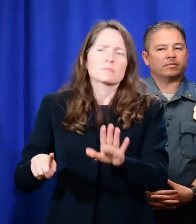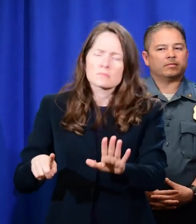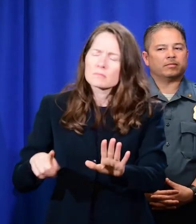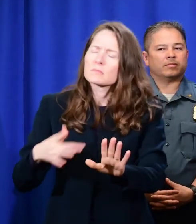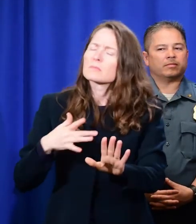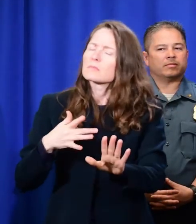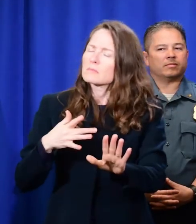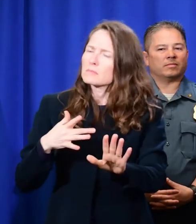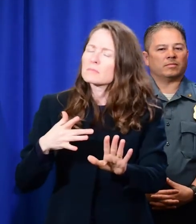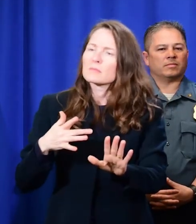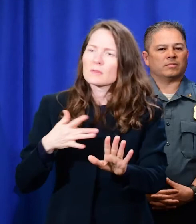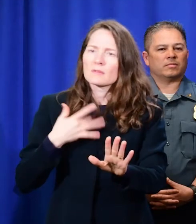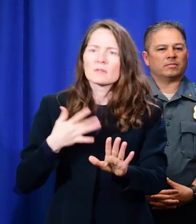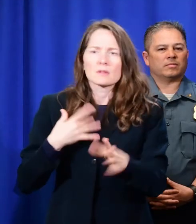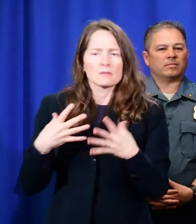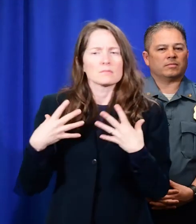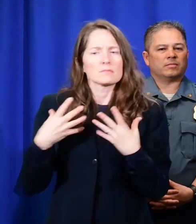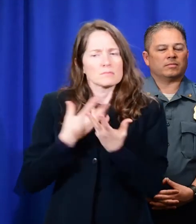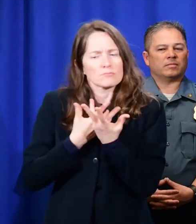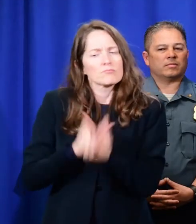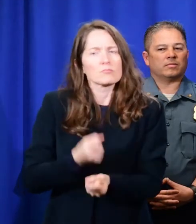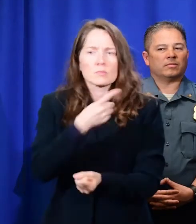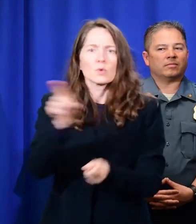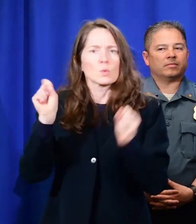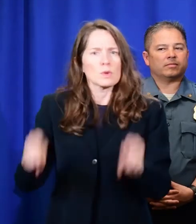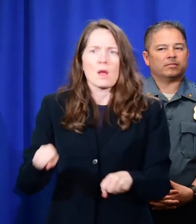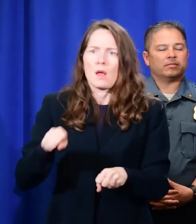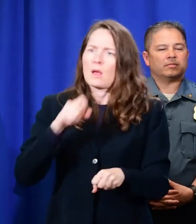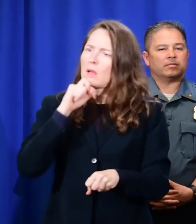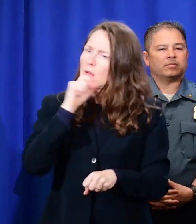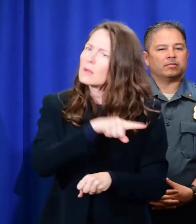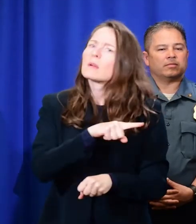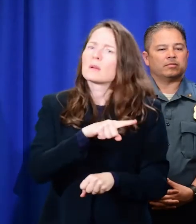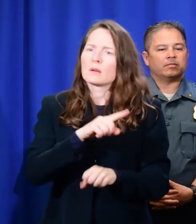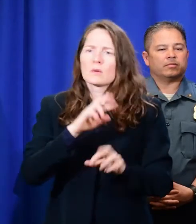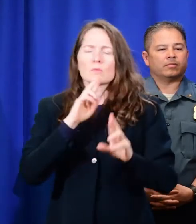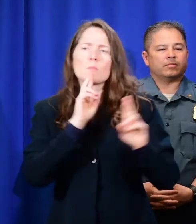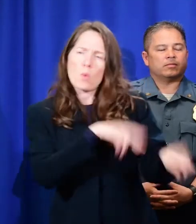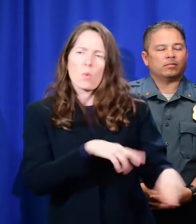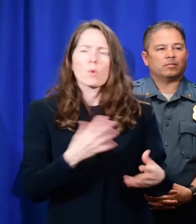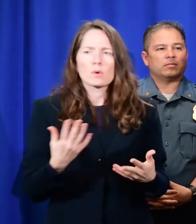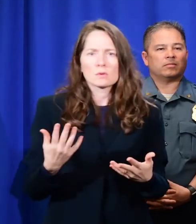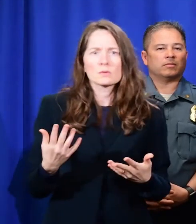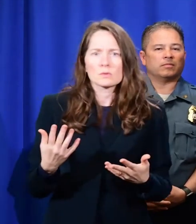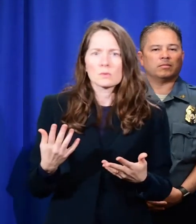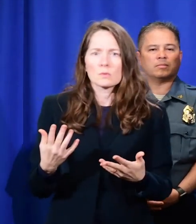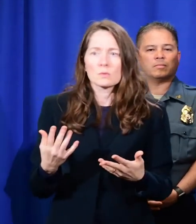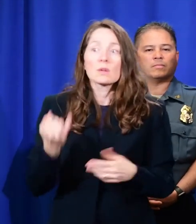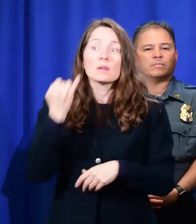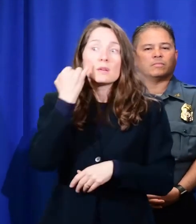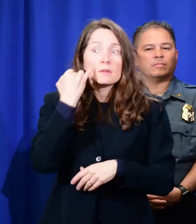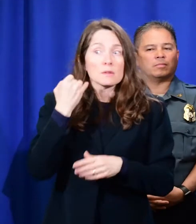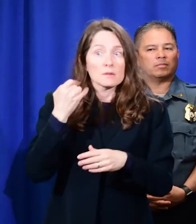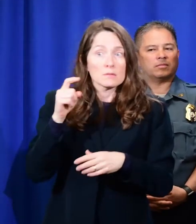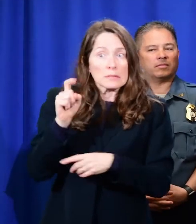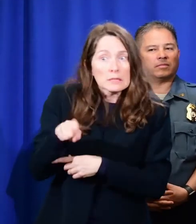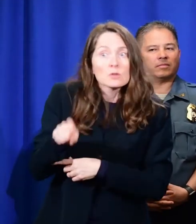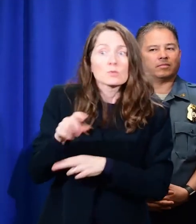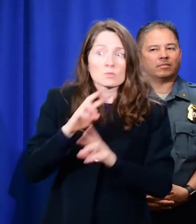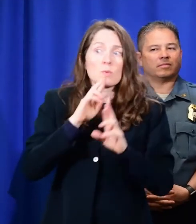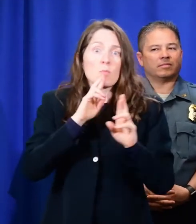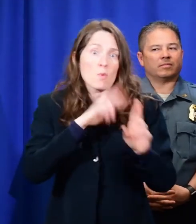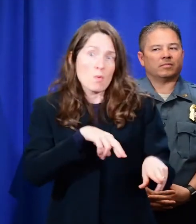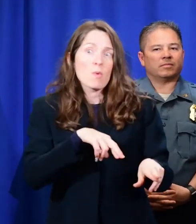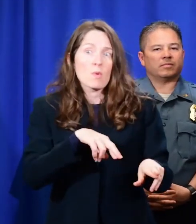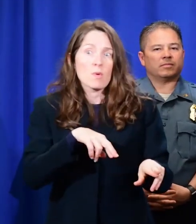to keep our children safe and our families thriving together. If you need to report child abuse or neglect, I